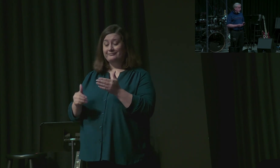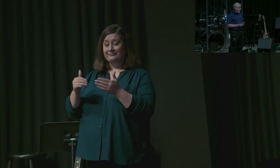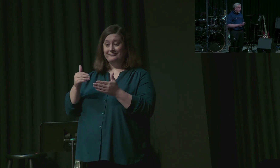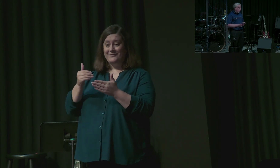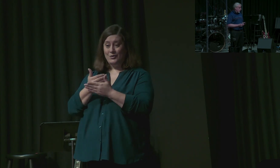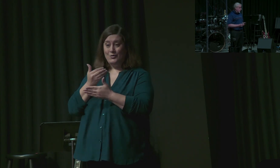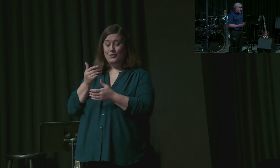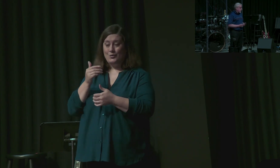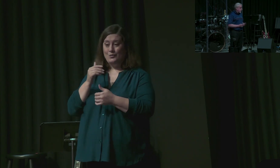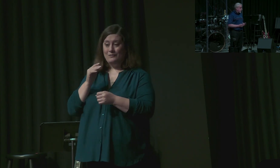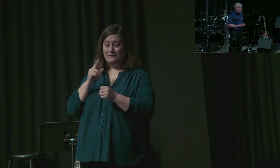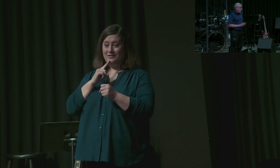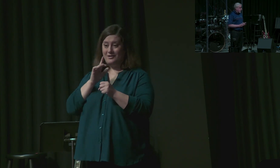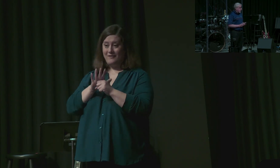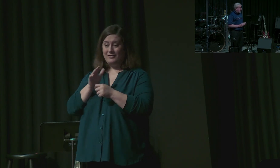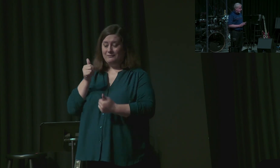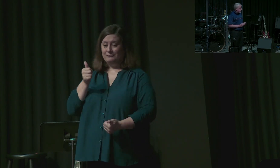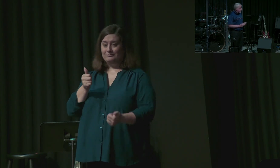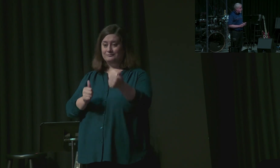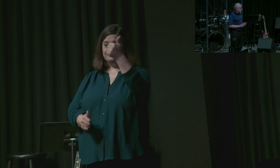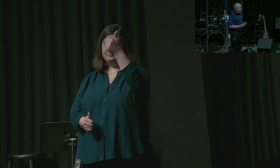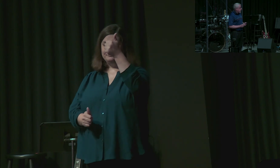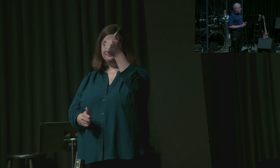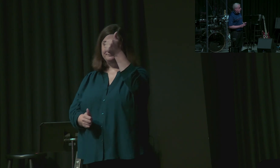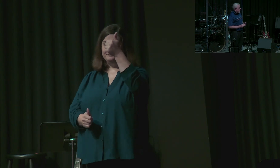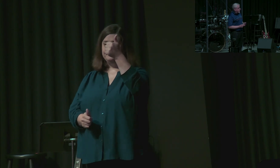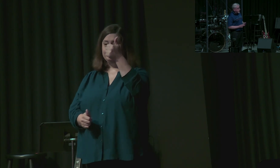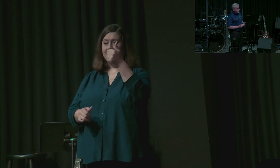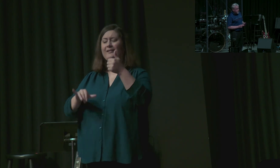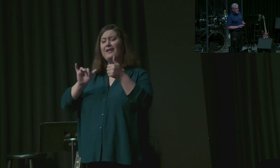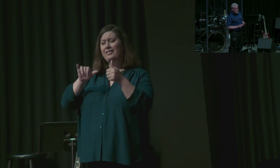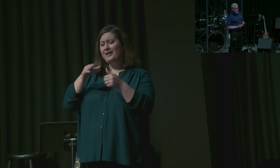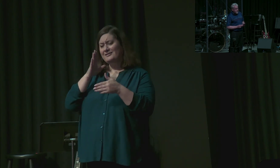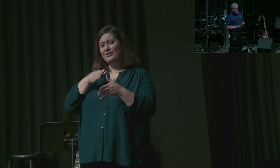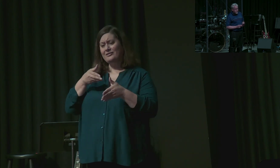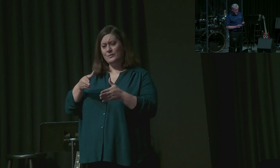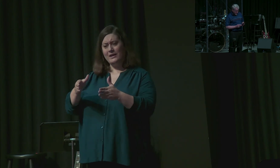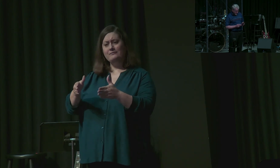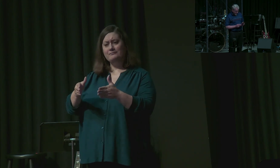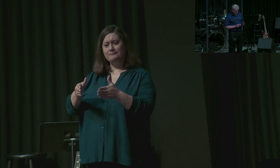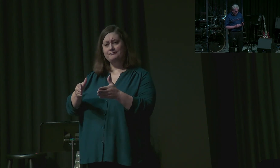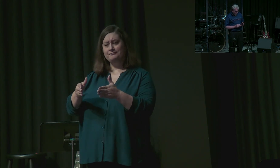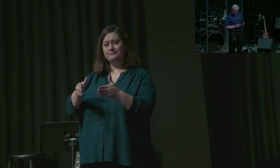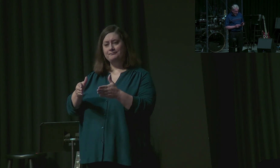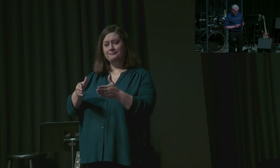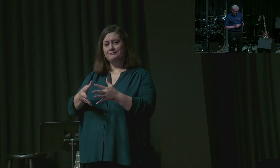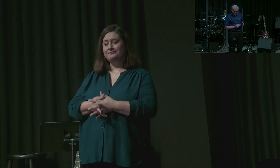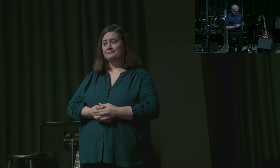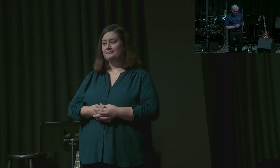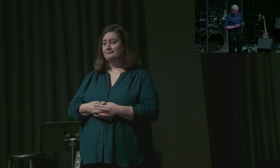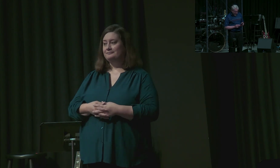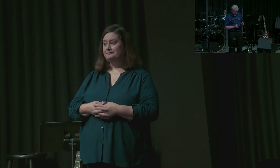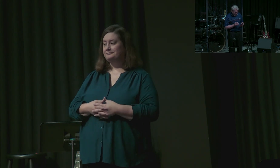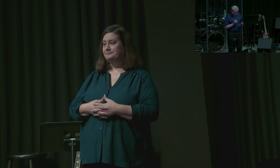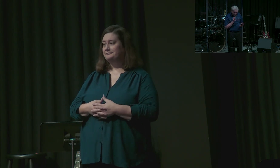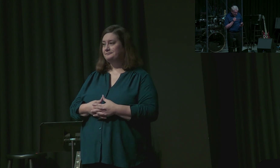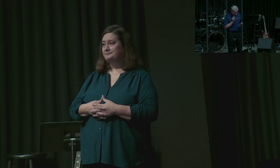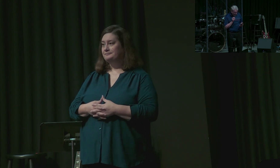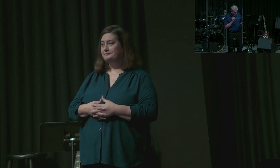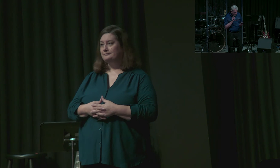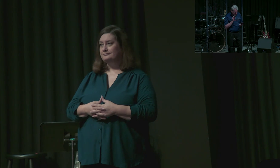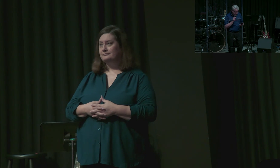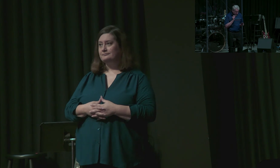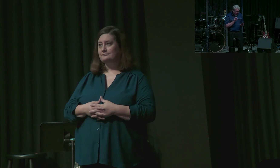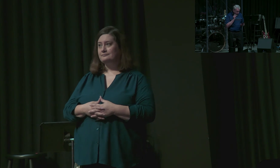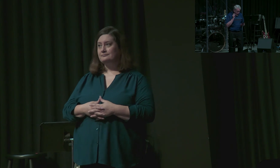the way of God. These are the very purposes of God. And it is